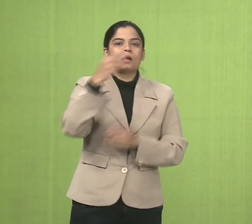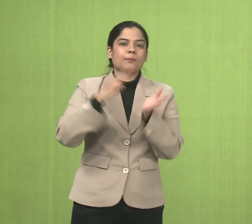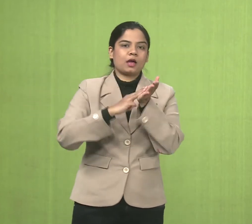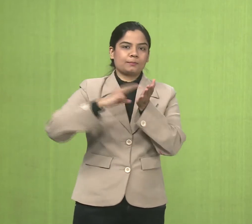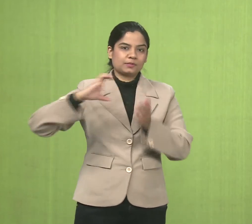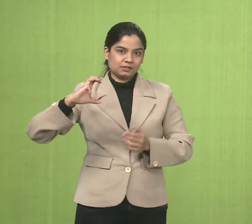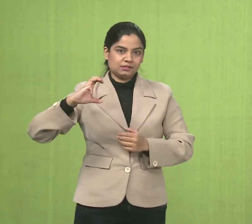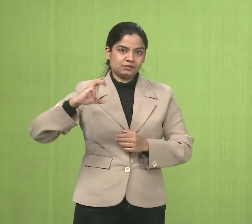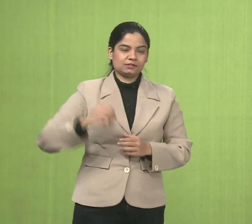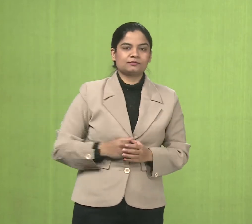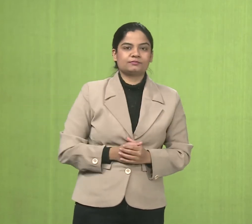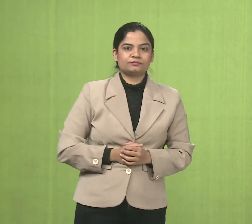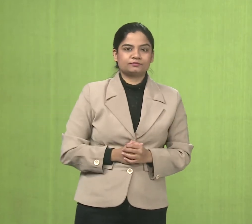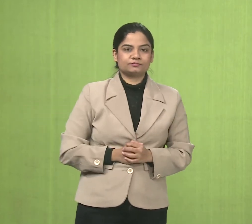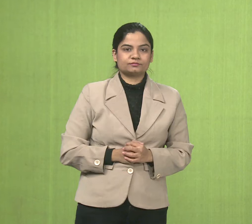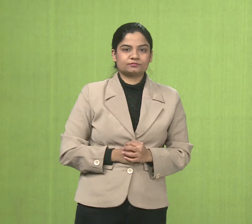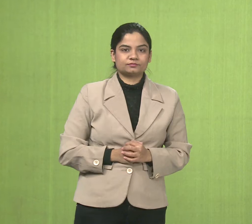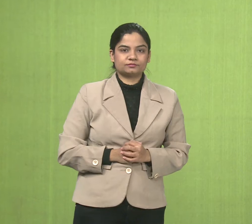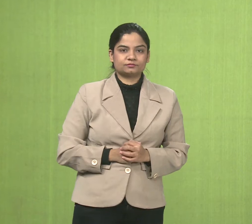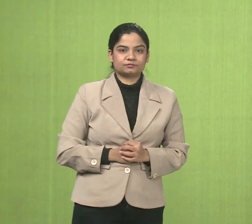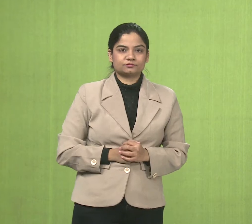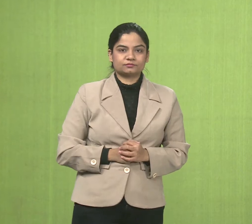of the vagina, and it's also called MC.